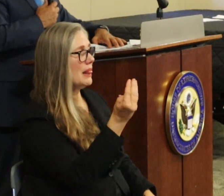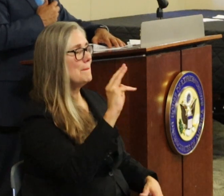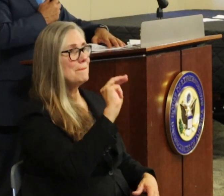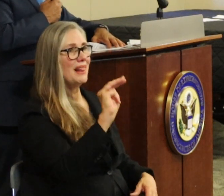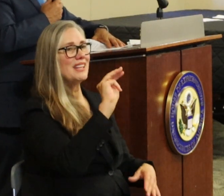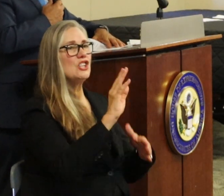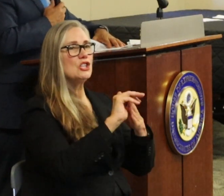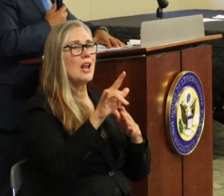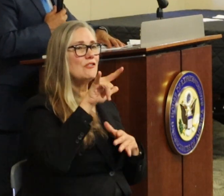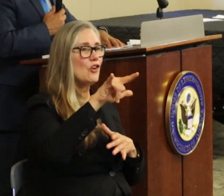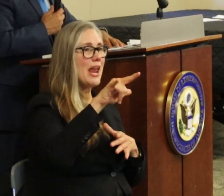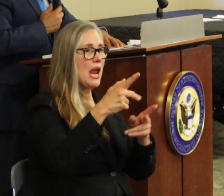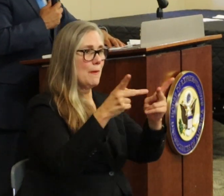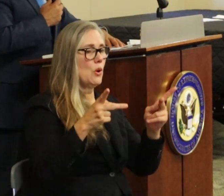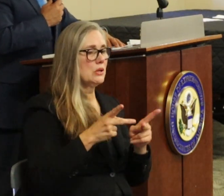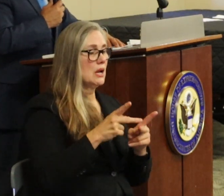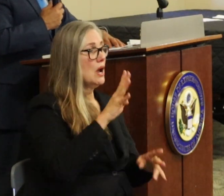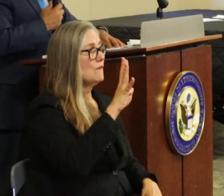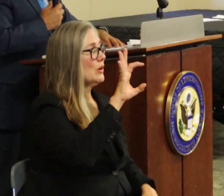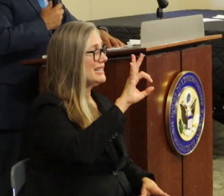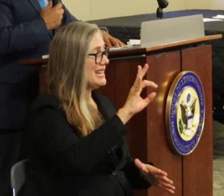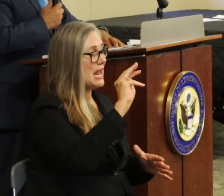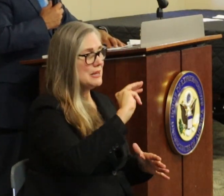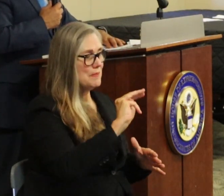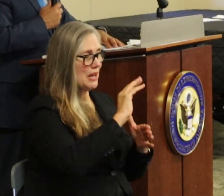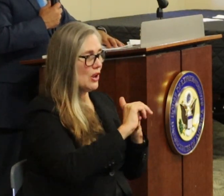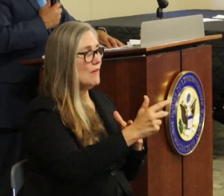airports, $49 million for free, clean